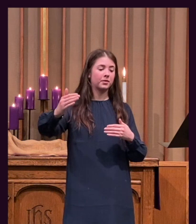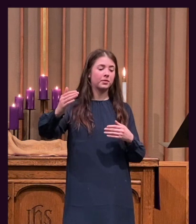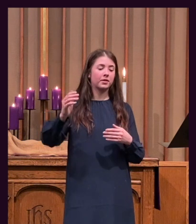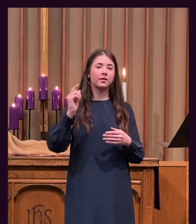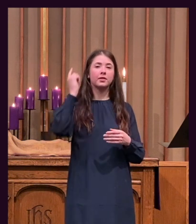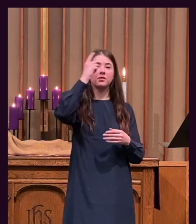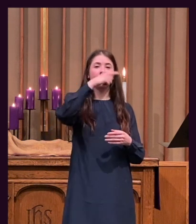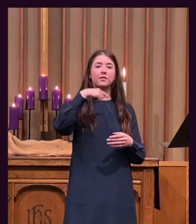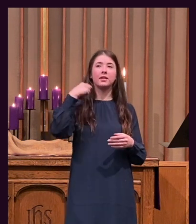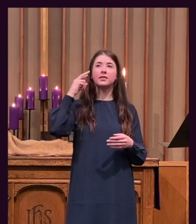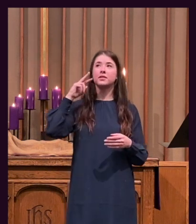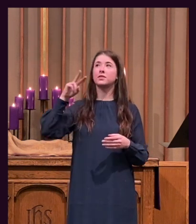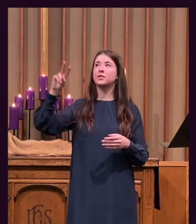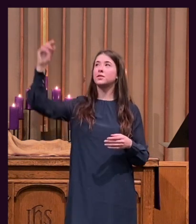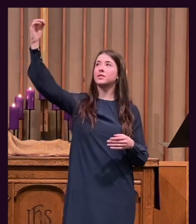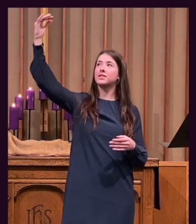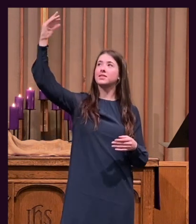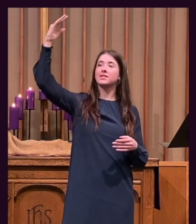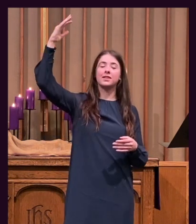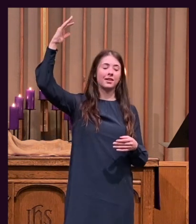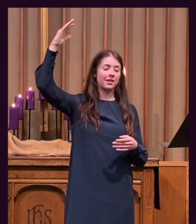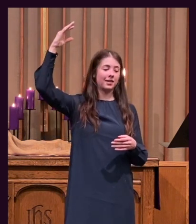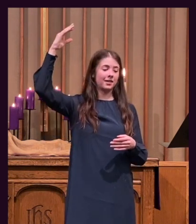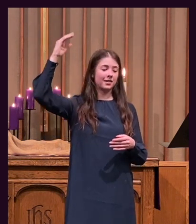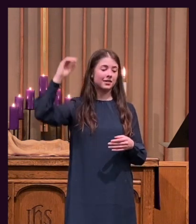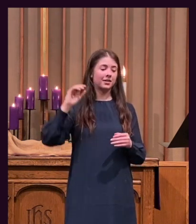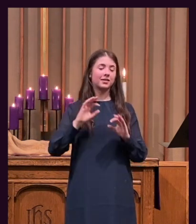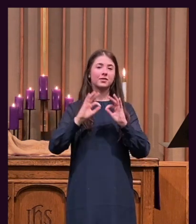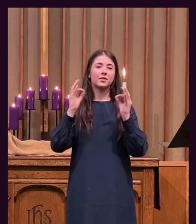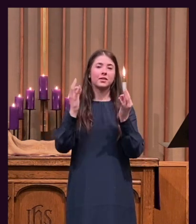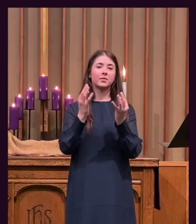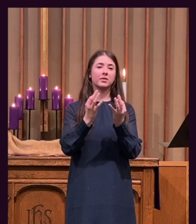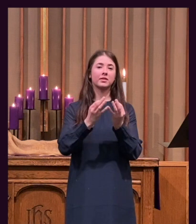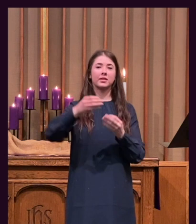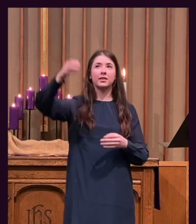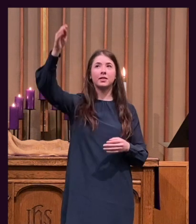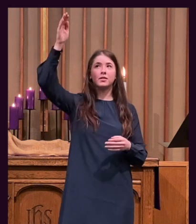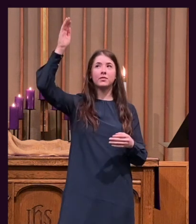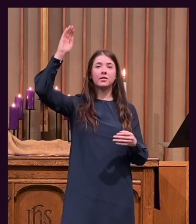Faces to the sun in the valley.